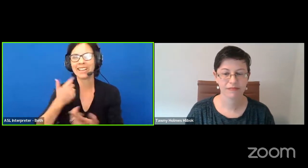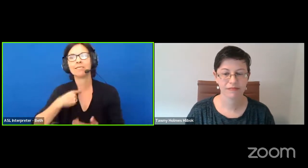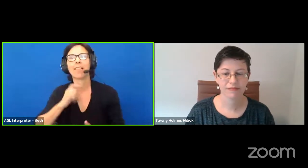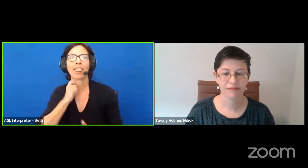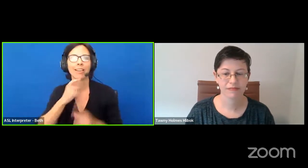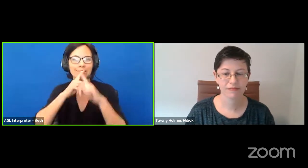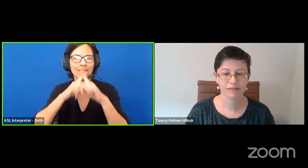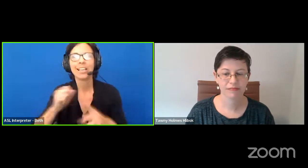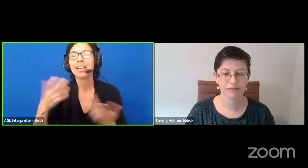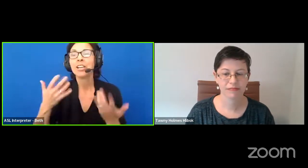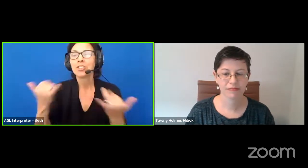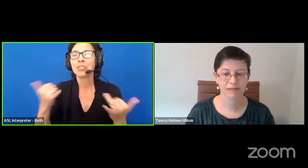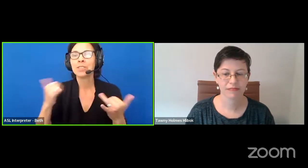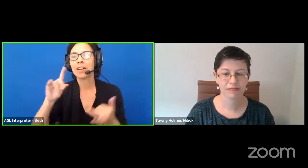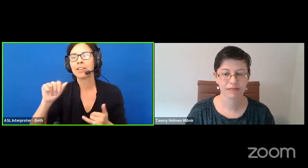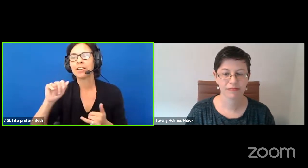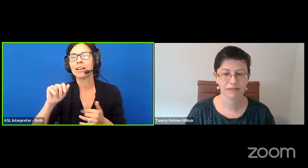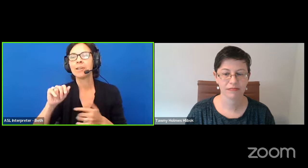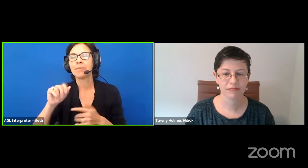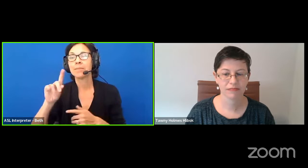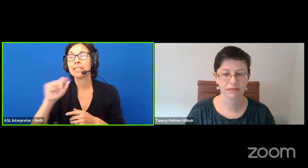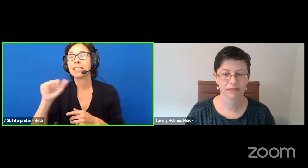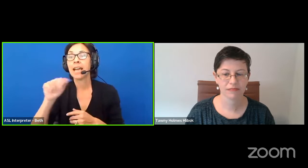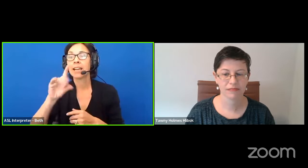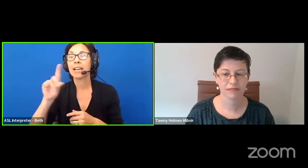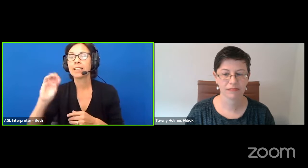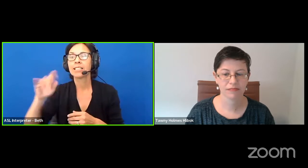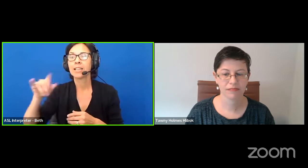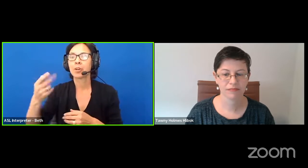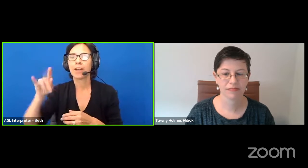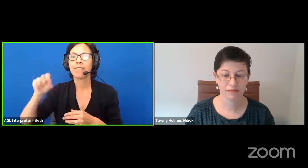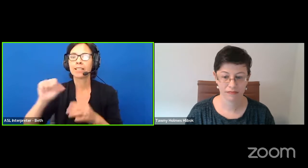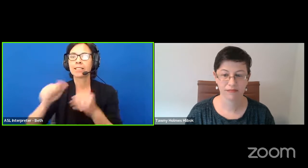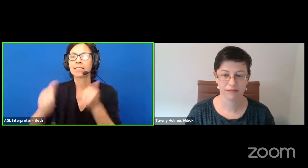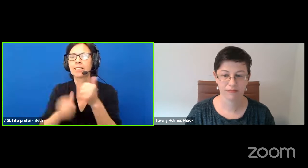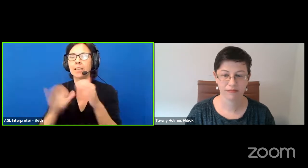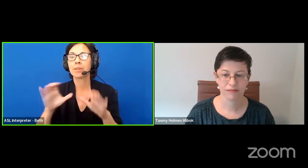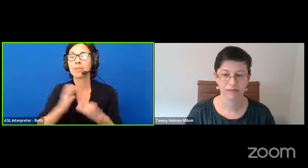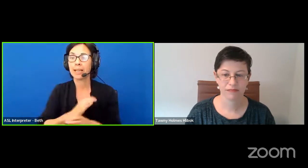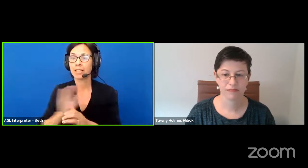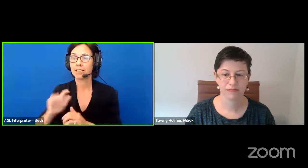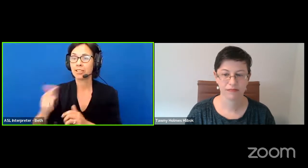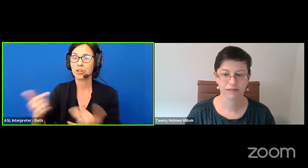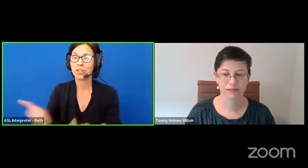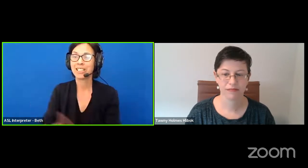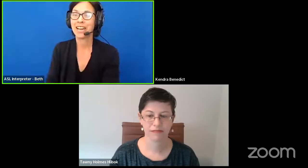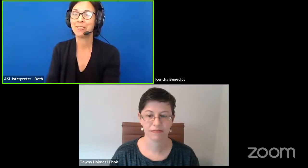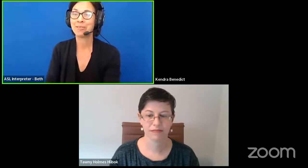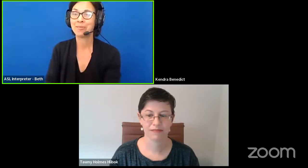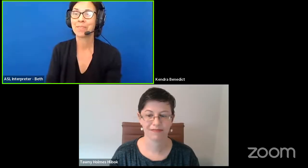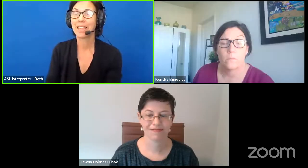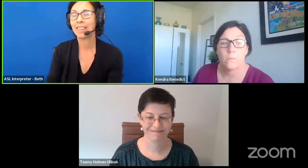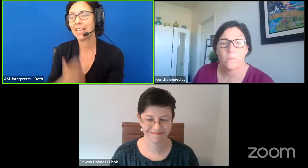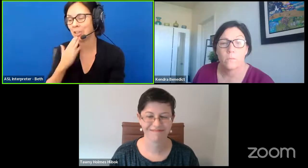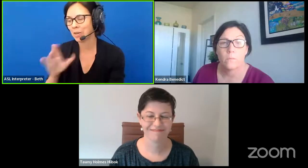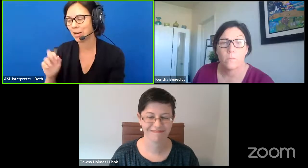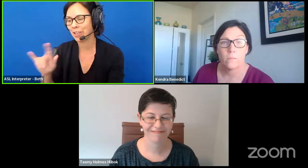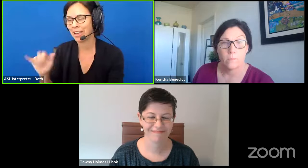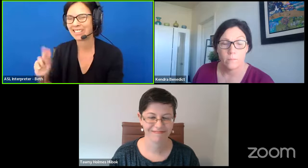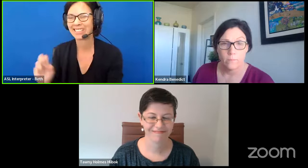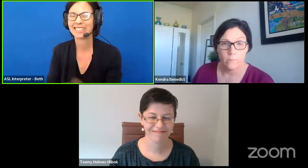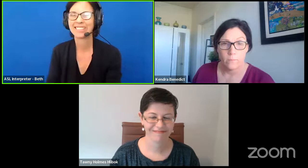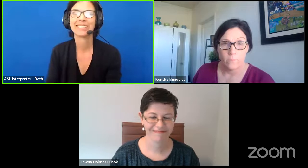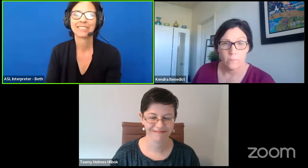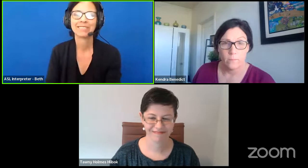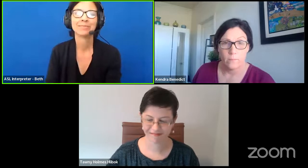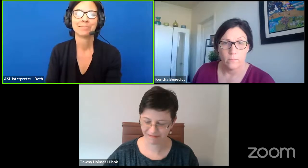Sorry. So now the data and demographics subcommittee, it's your turn now. And thank you,